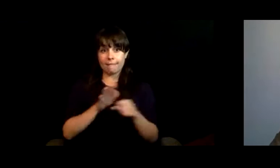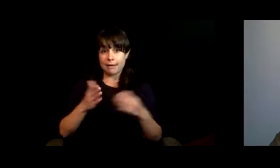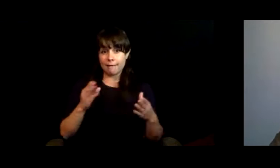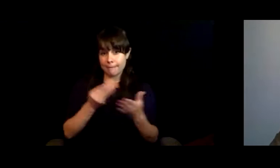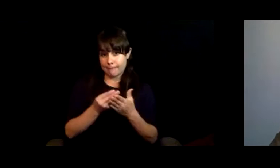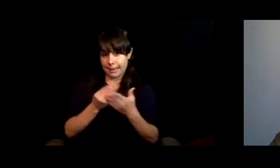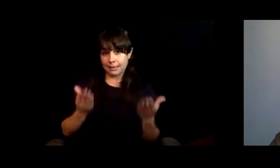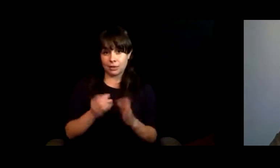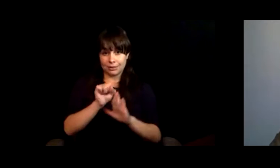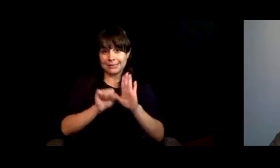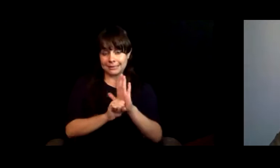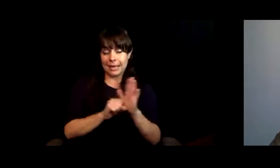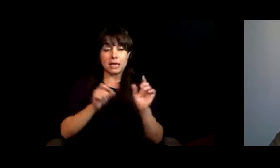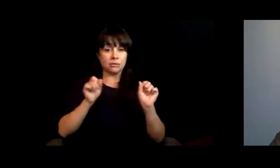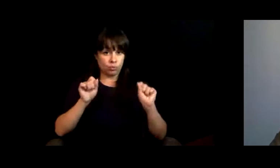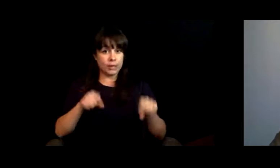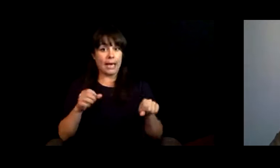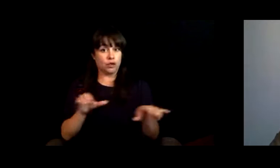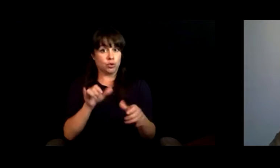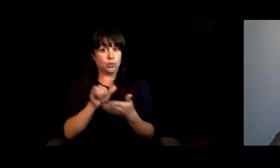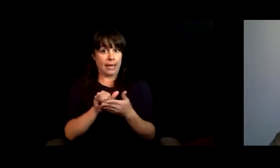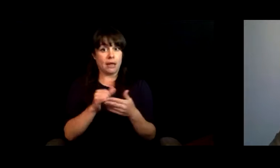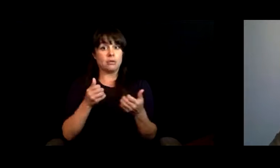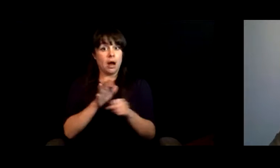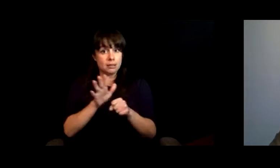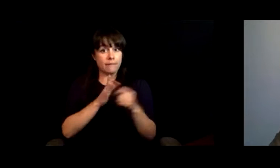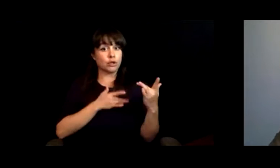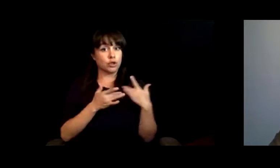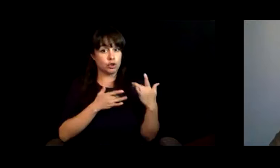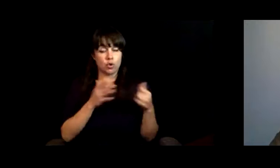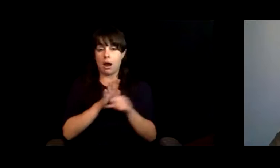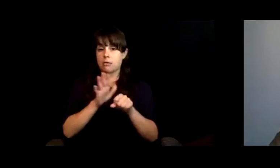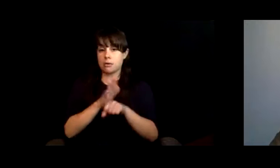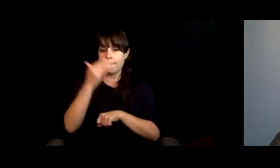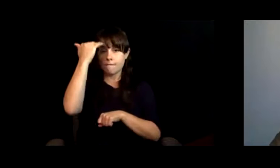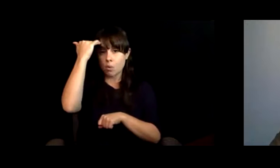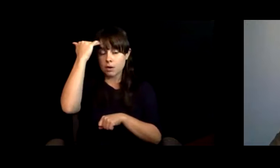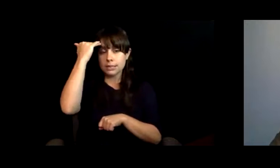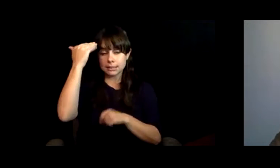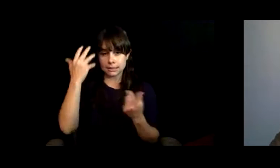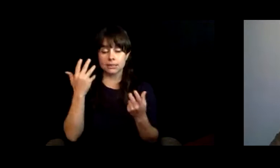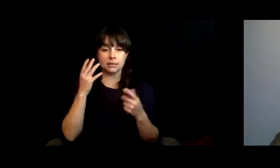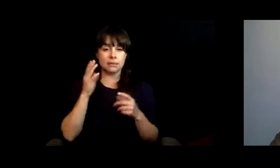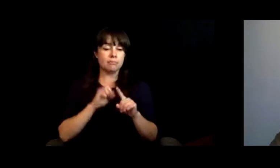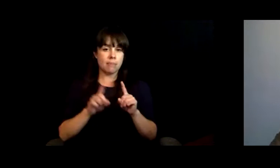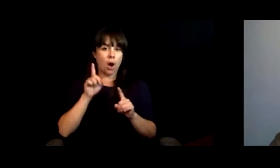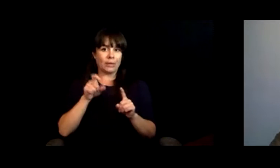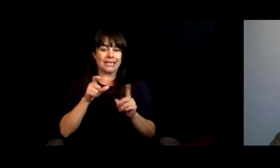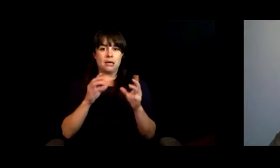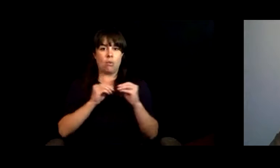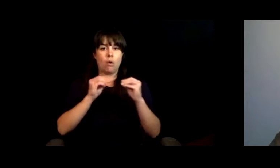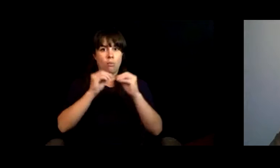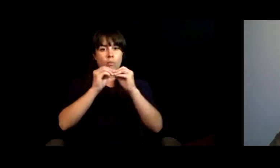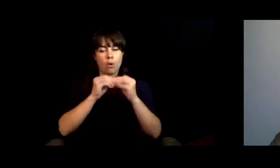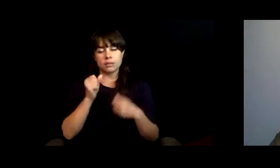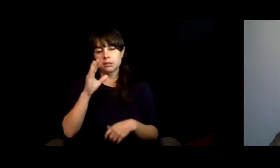and there is enough concern at this point, and there is enough awareness, but there can be more of each of those. And I think that we are on the right track for